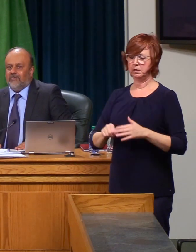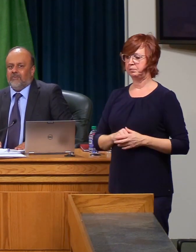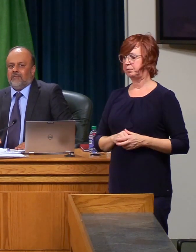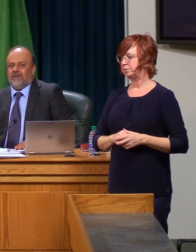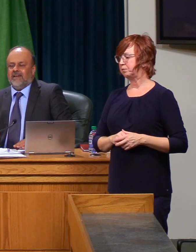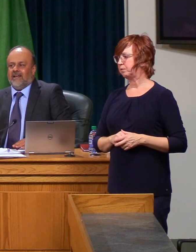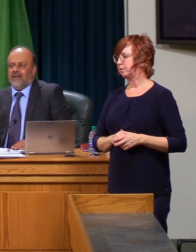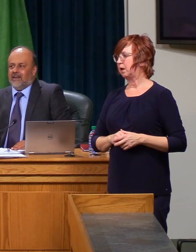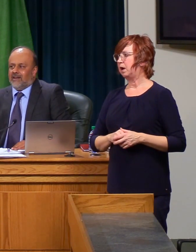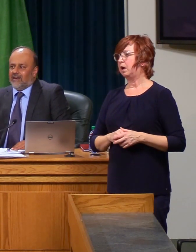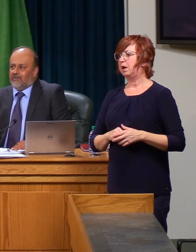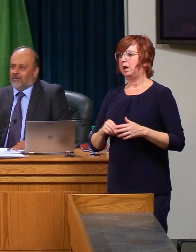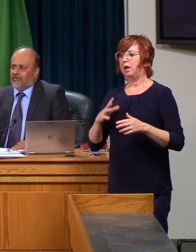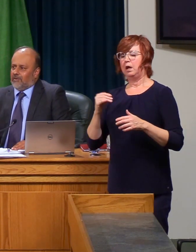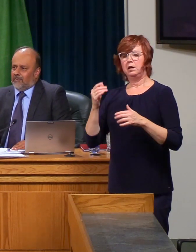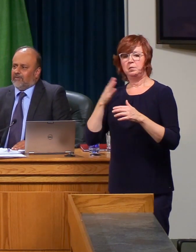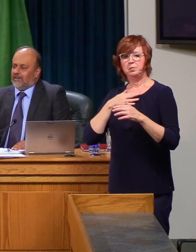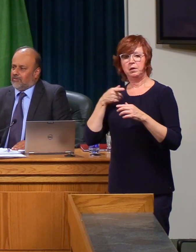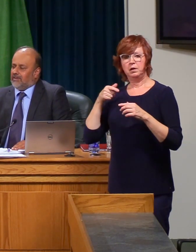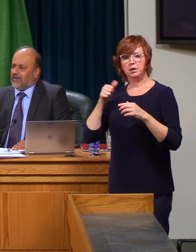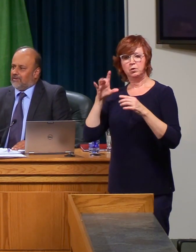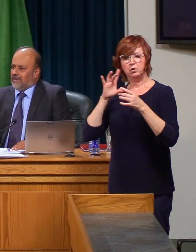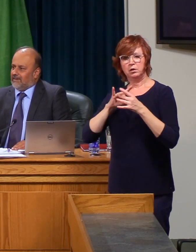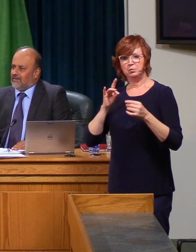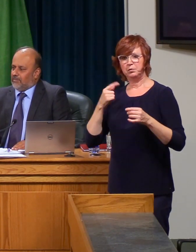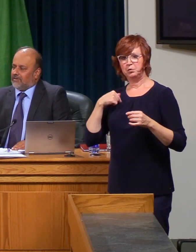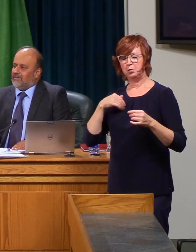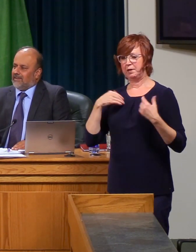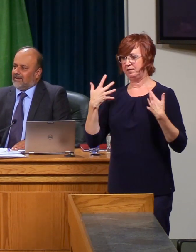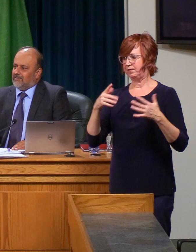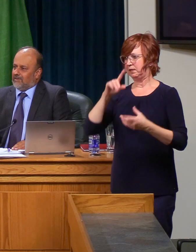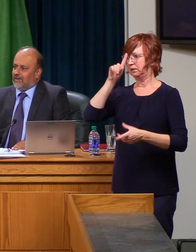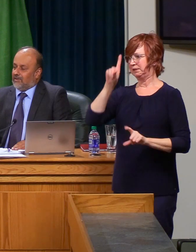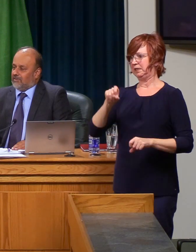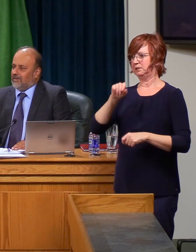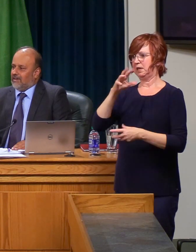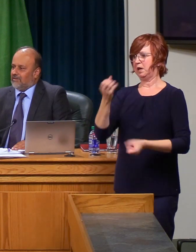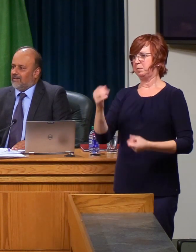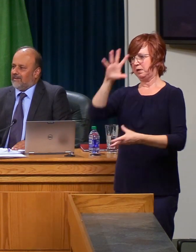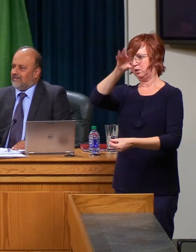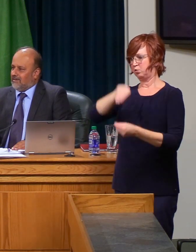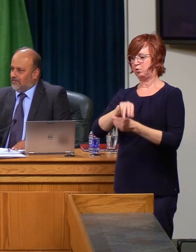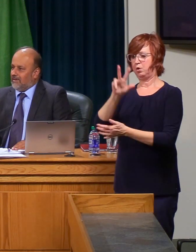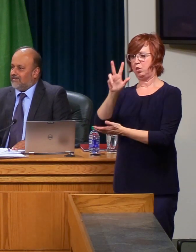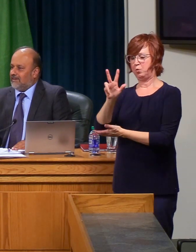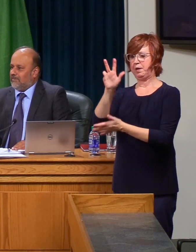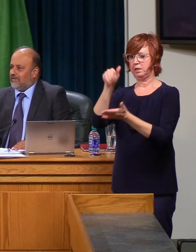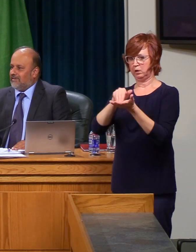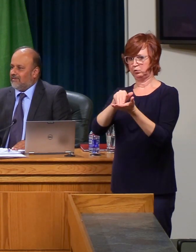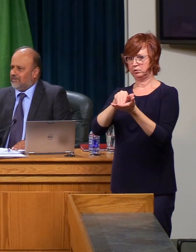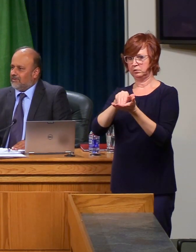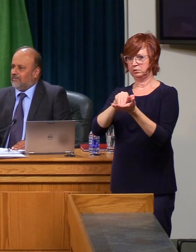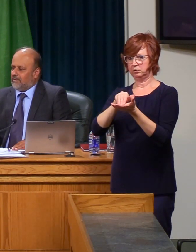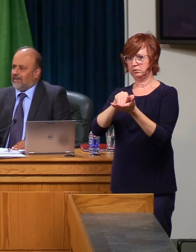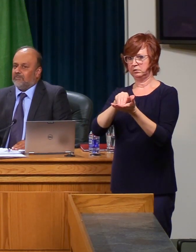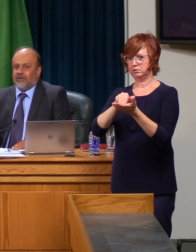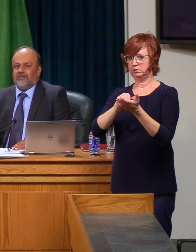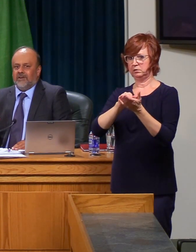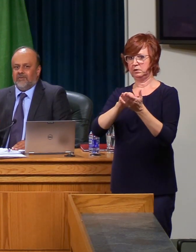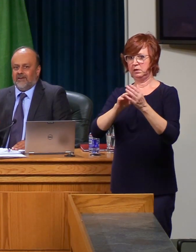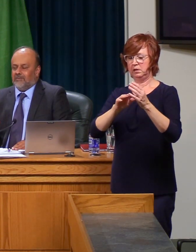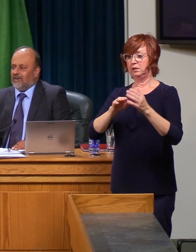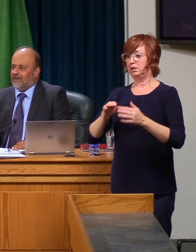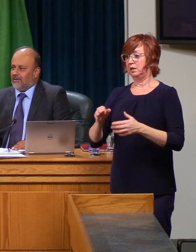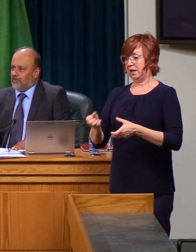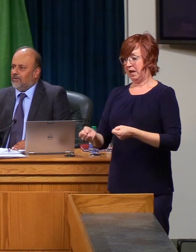isolation. We have to remember that we've done 3,000 tests. The positive thing is we've done around 3,000 tests, 26 positive. So the test